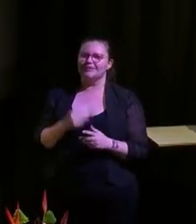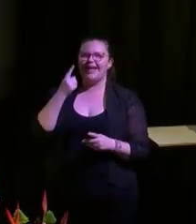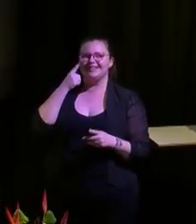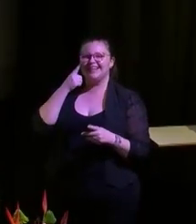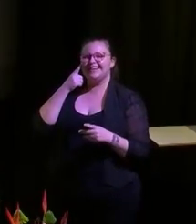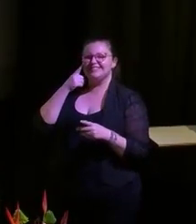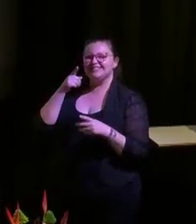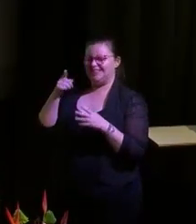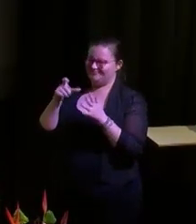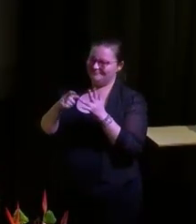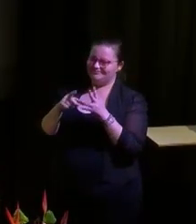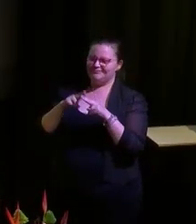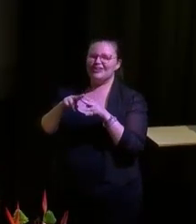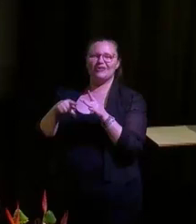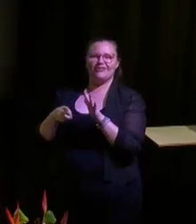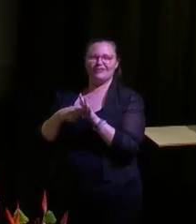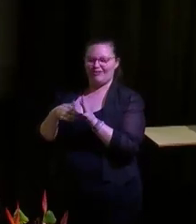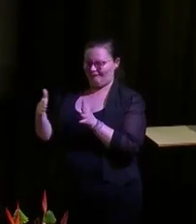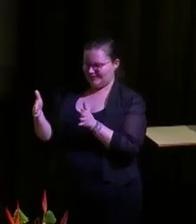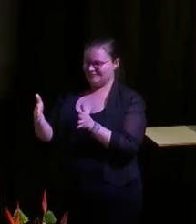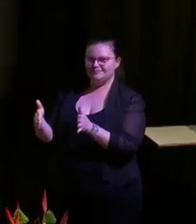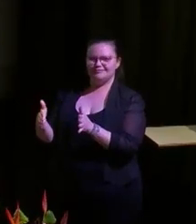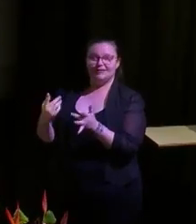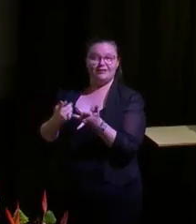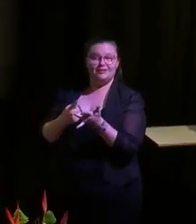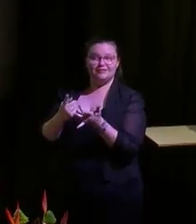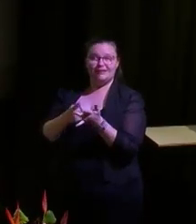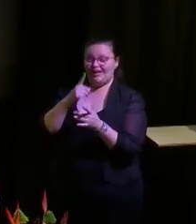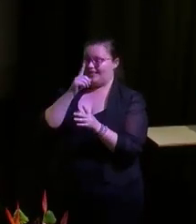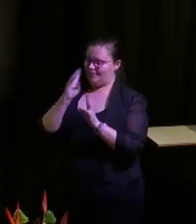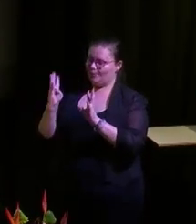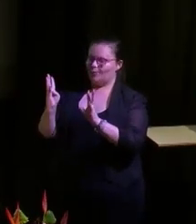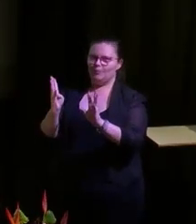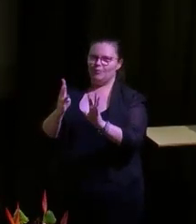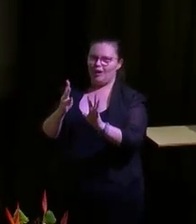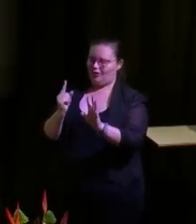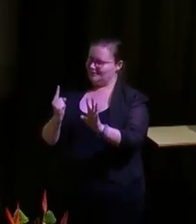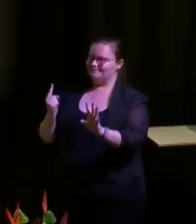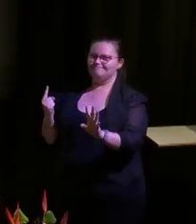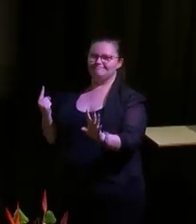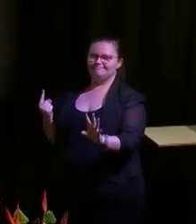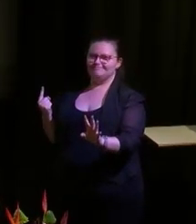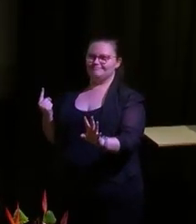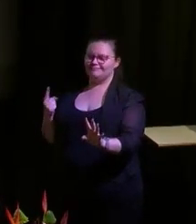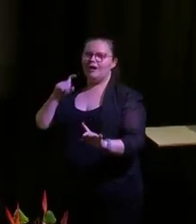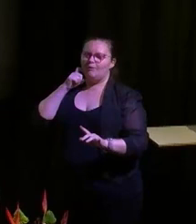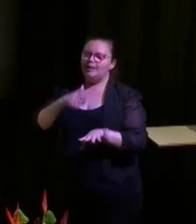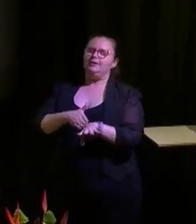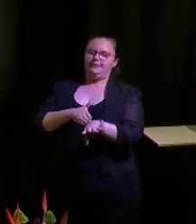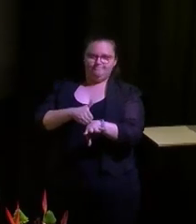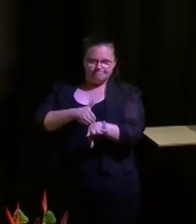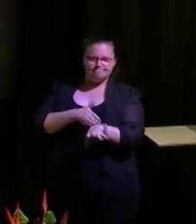coffin. And I let everyone else walk with their coffin and I had waited back and thought, I'm going to do a slow walk